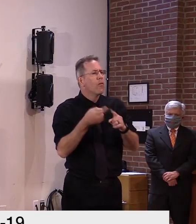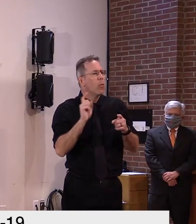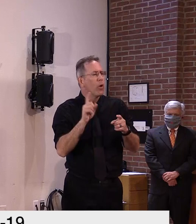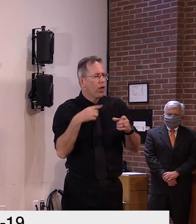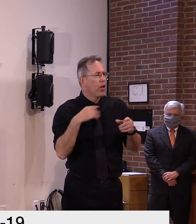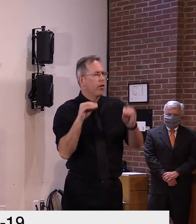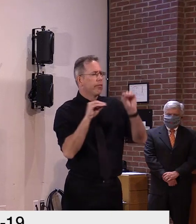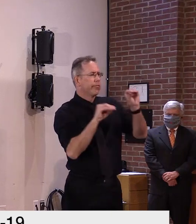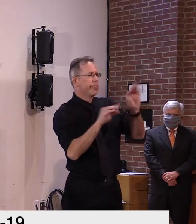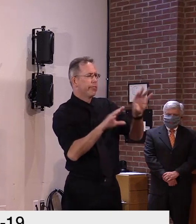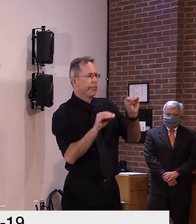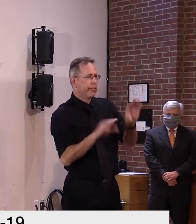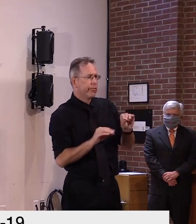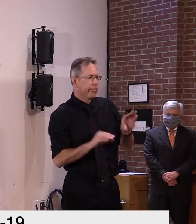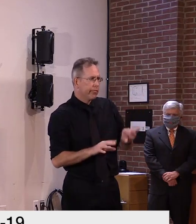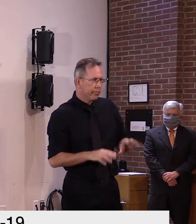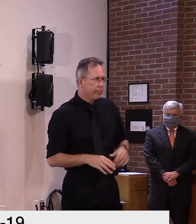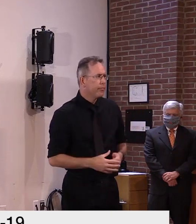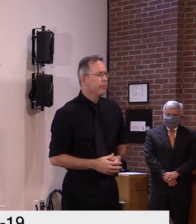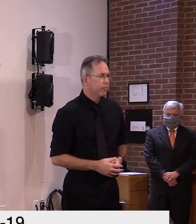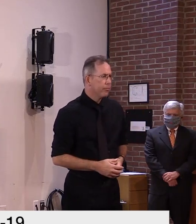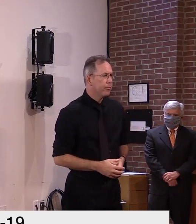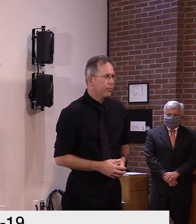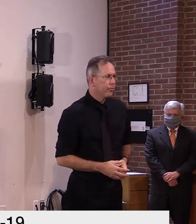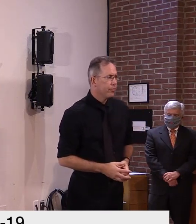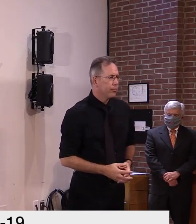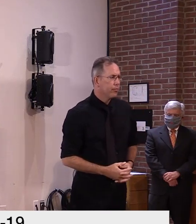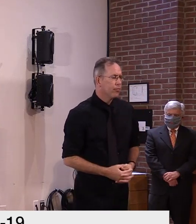Joseph Bresser, Department Chronicle.